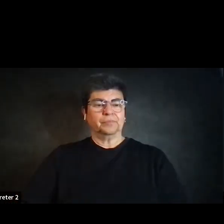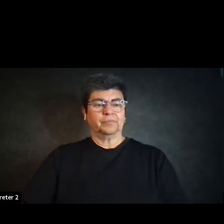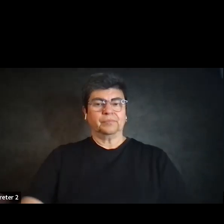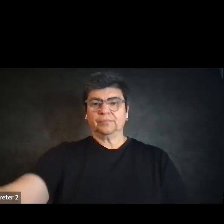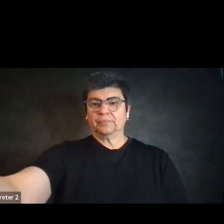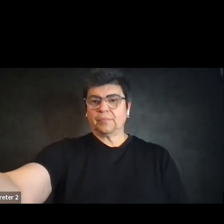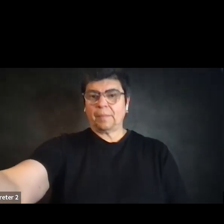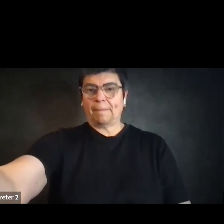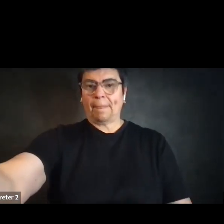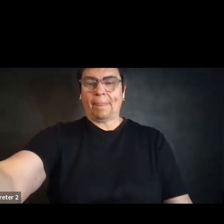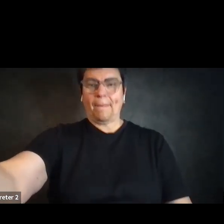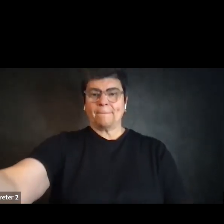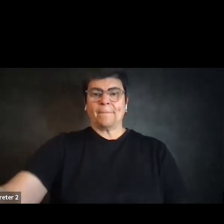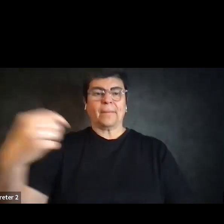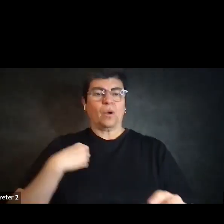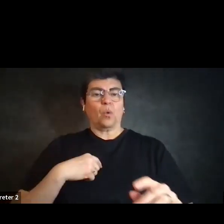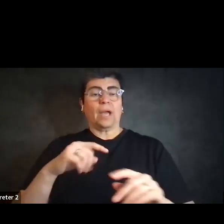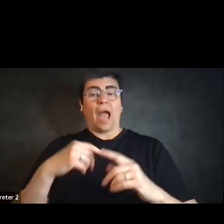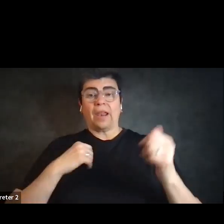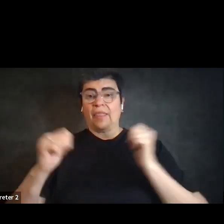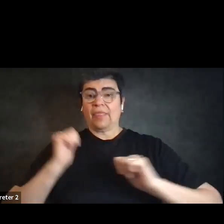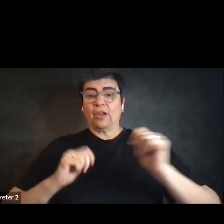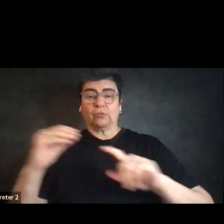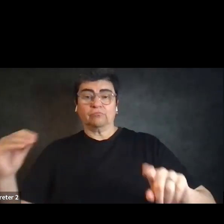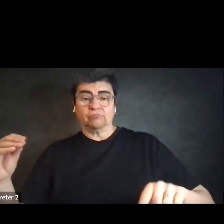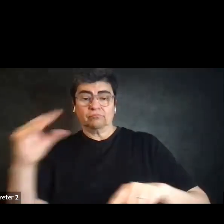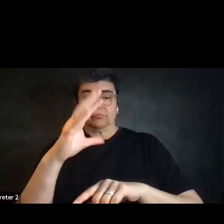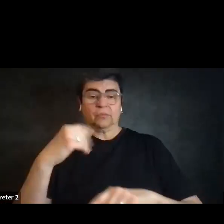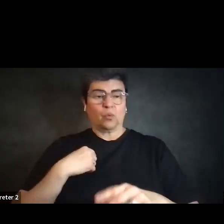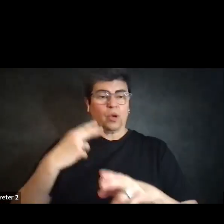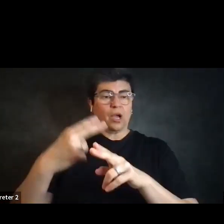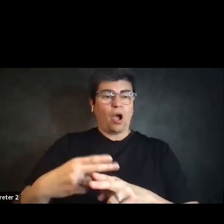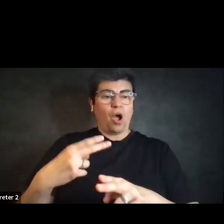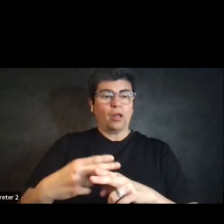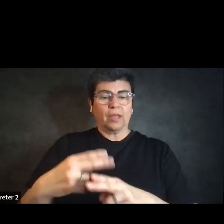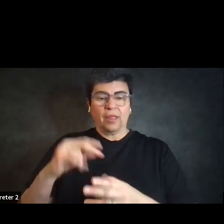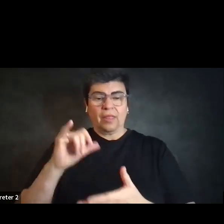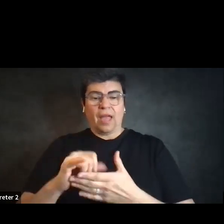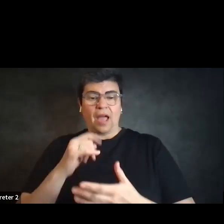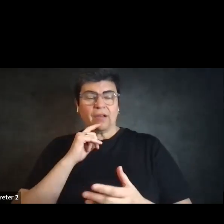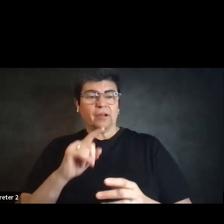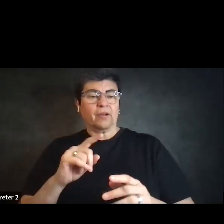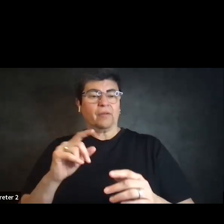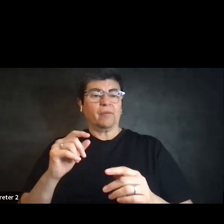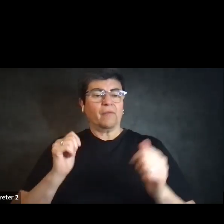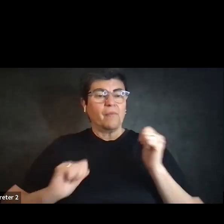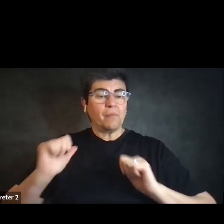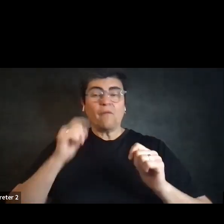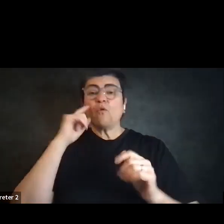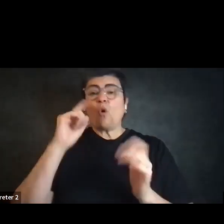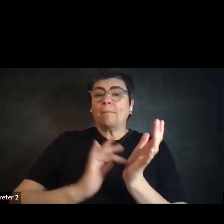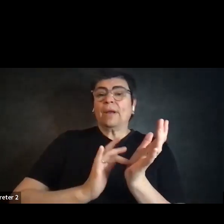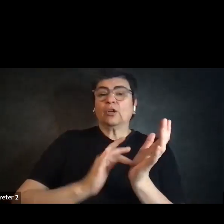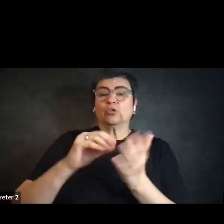Then we projected a forum theater, which we call as rehearsal for life, to change the attitudes of medical students. And finally, we take them to a